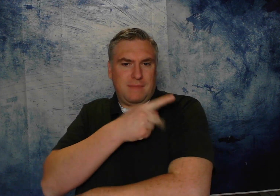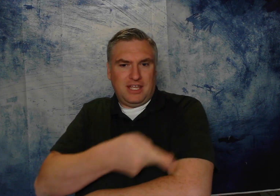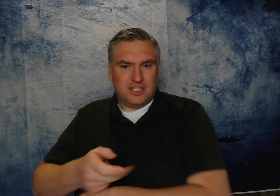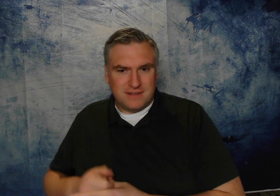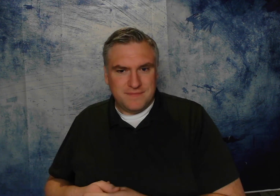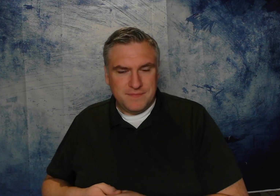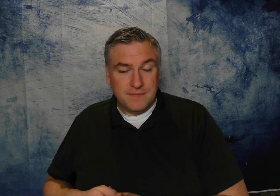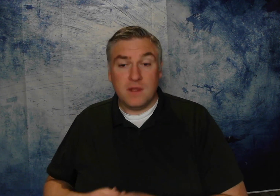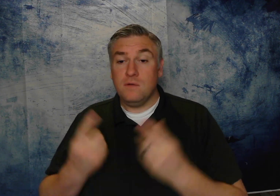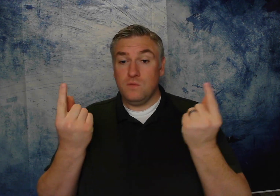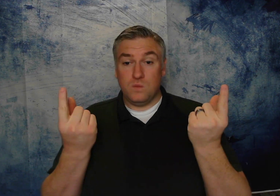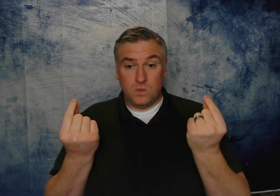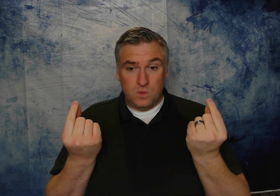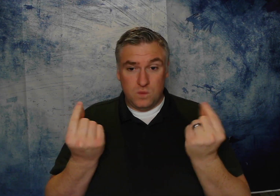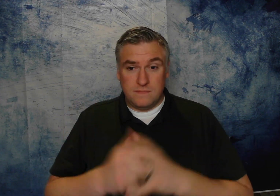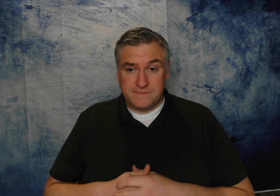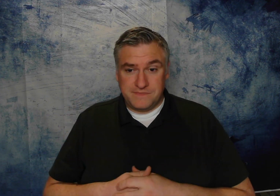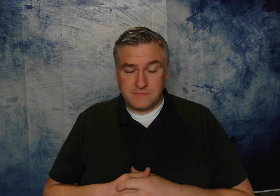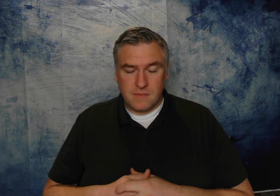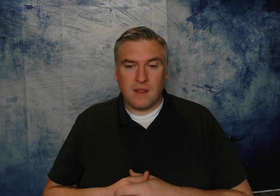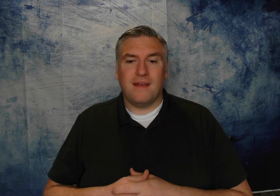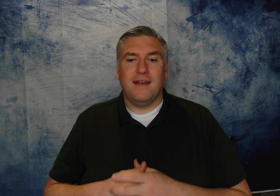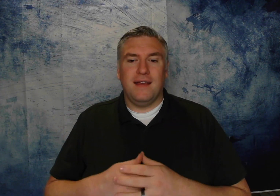for the patients. So what do?